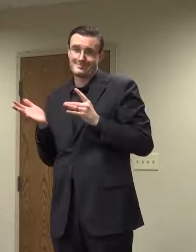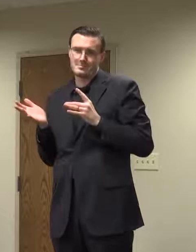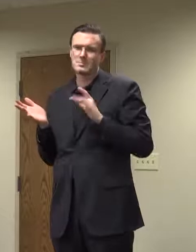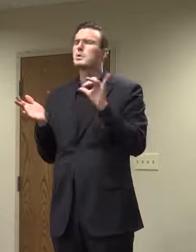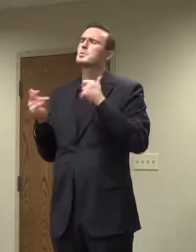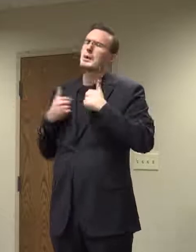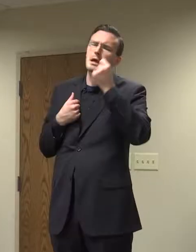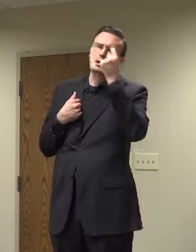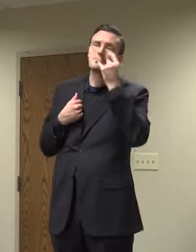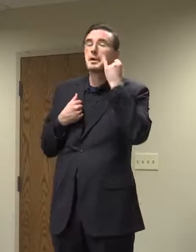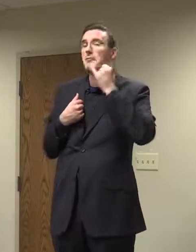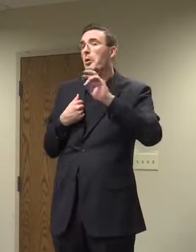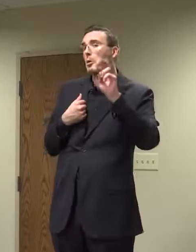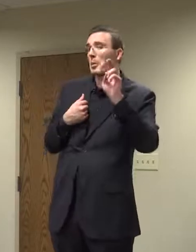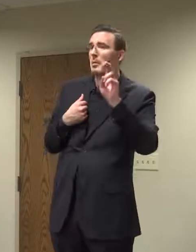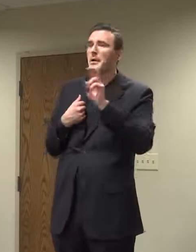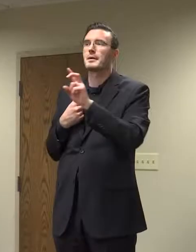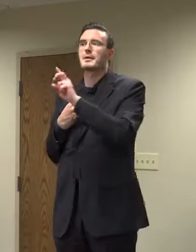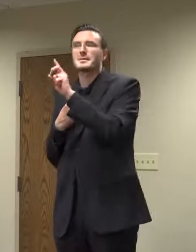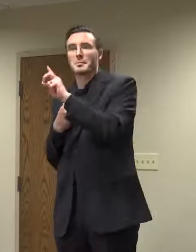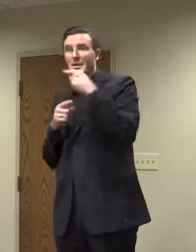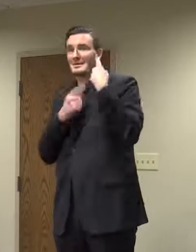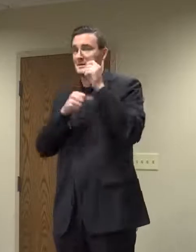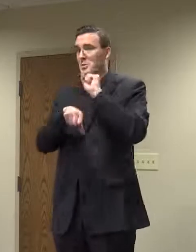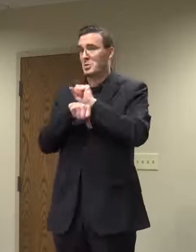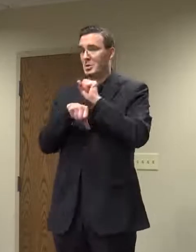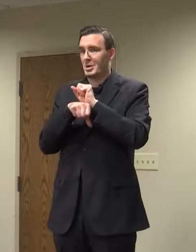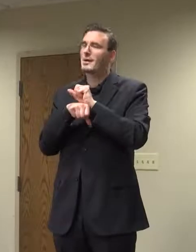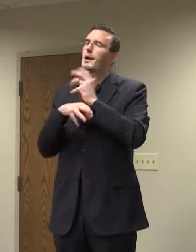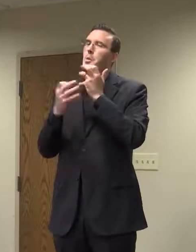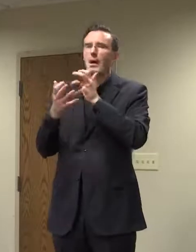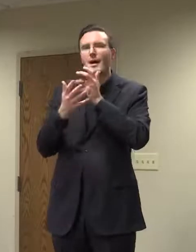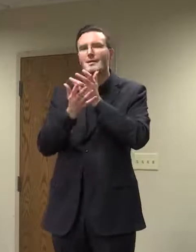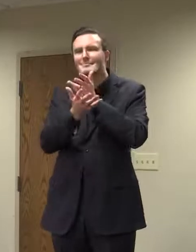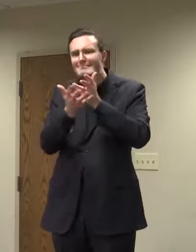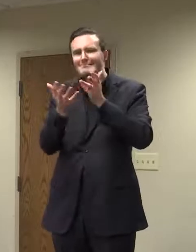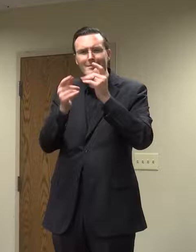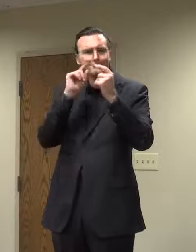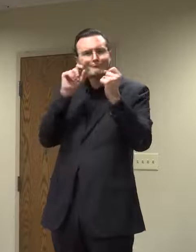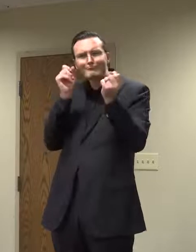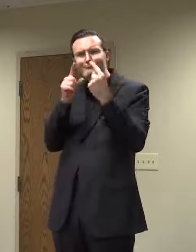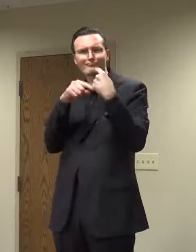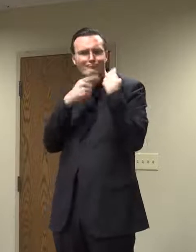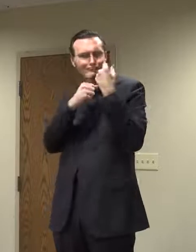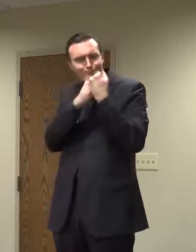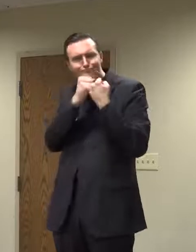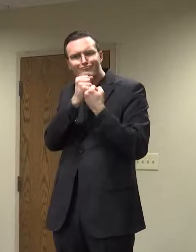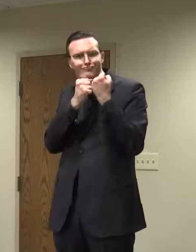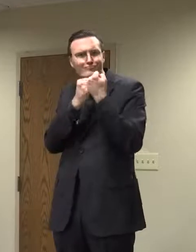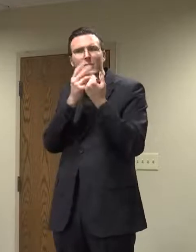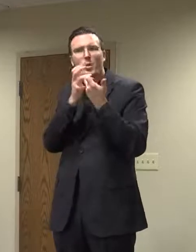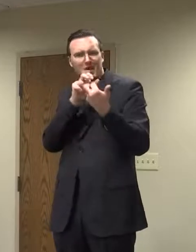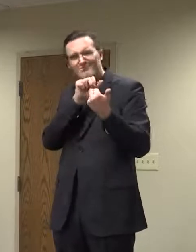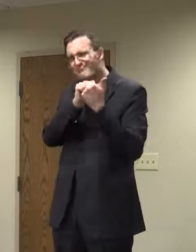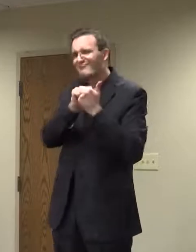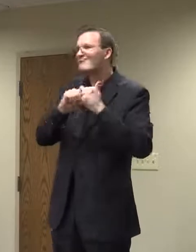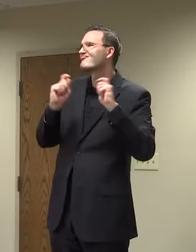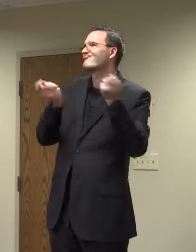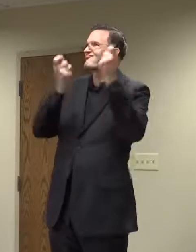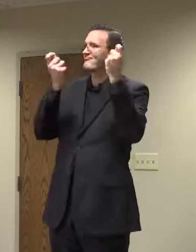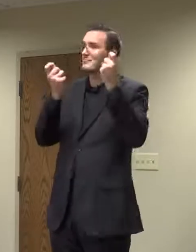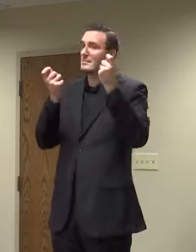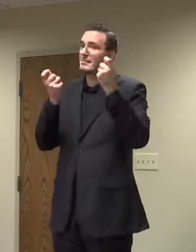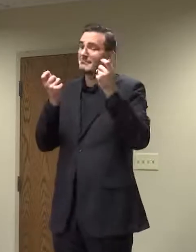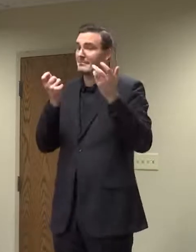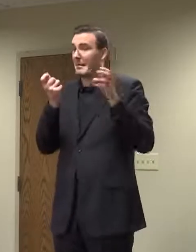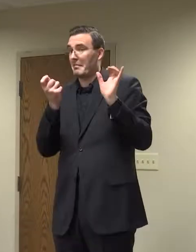Republican or Democrat, you want to celebrate all that work with people who have helped you along the way. I get that.